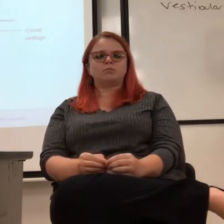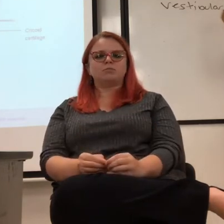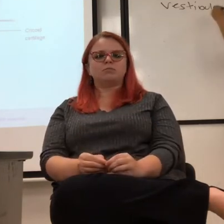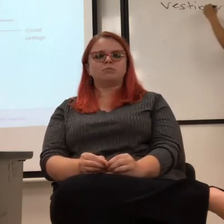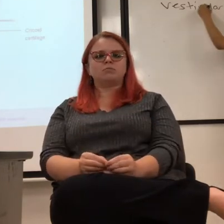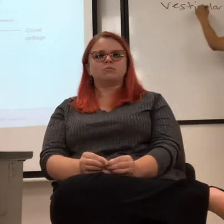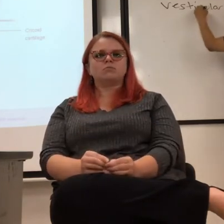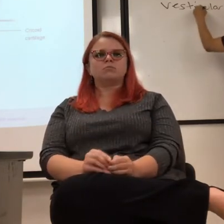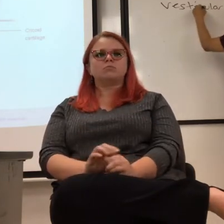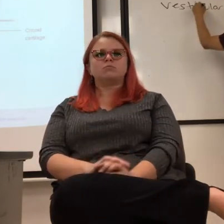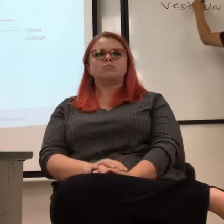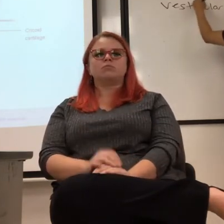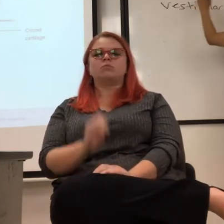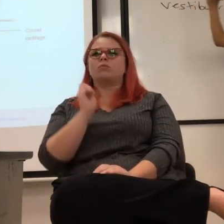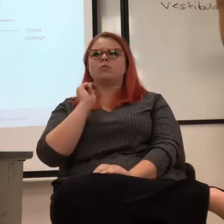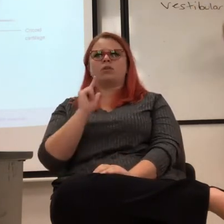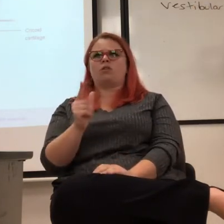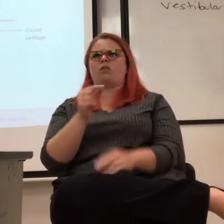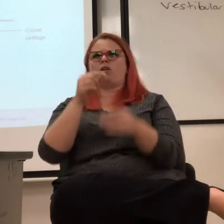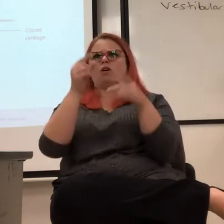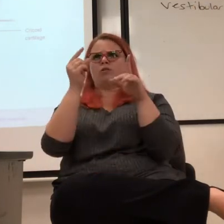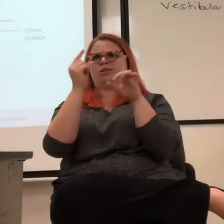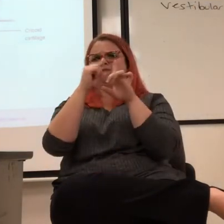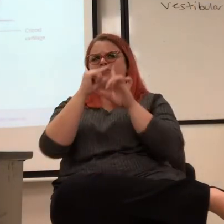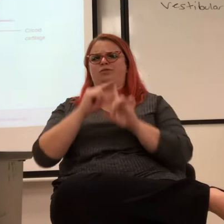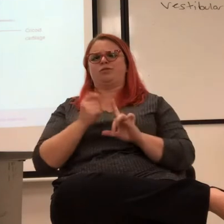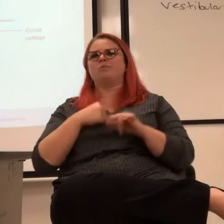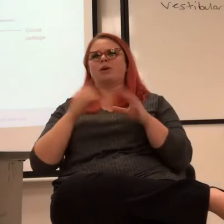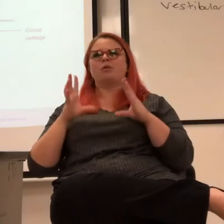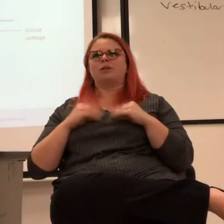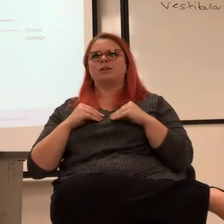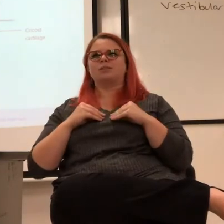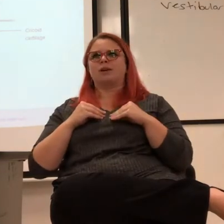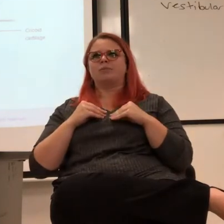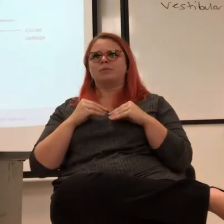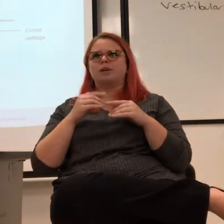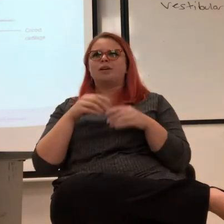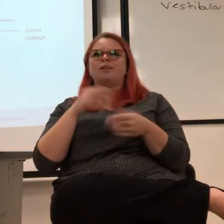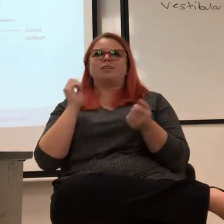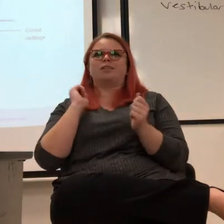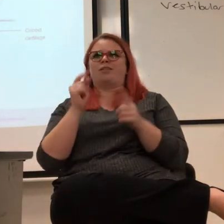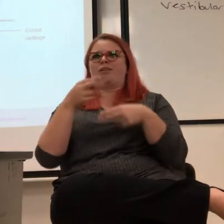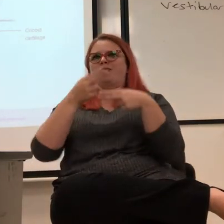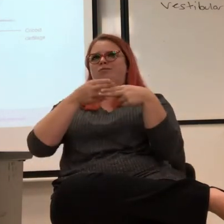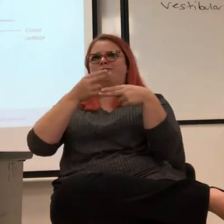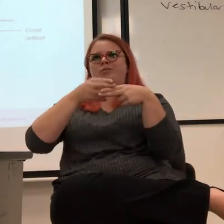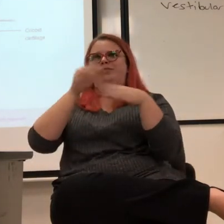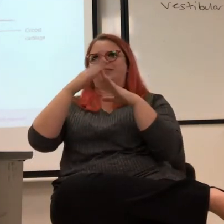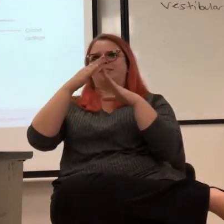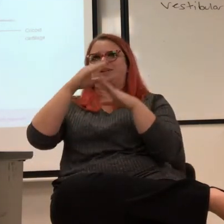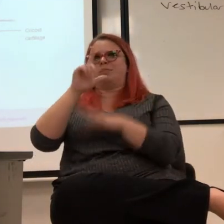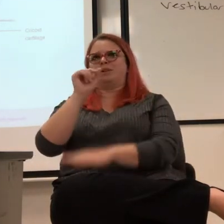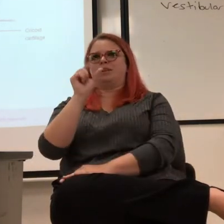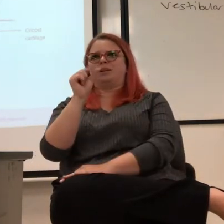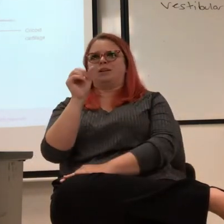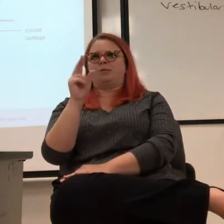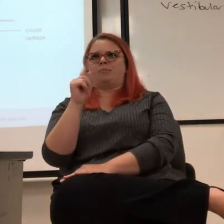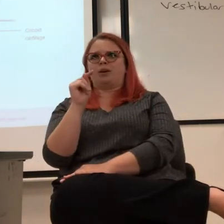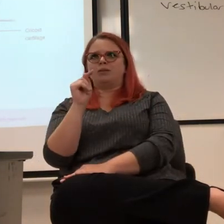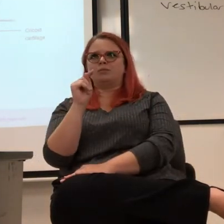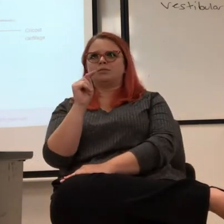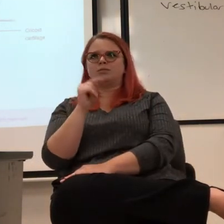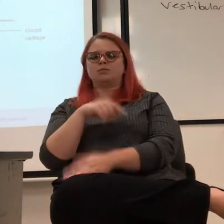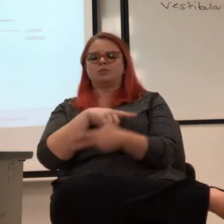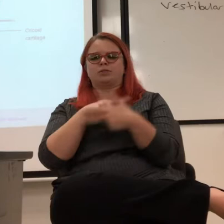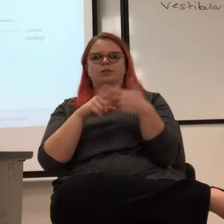All of these are acceptable terms, interchangeable, to refer to that top ligament. Vestibular ligaments, the false vocal cord, or vestibular